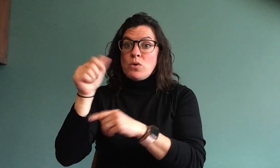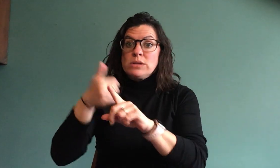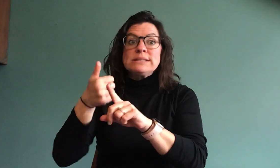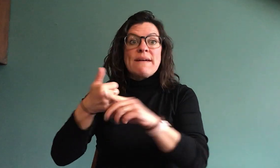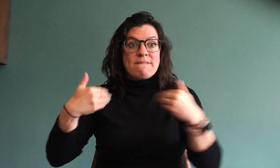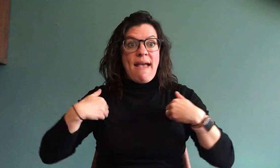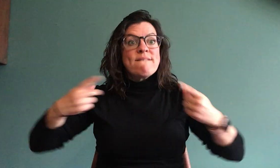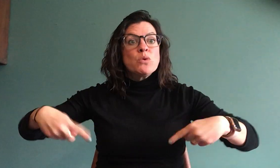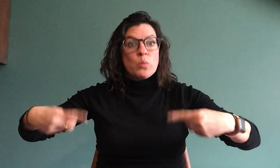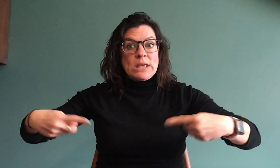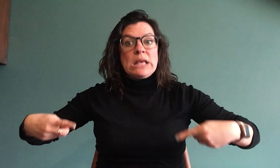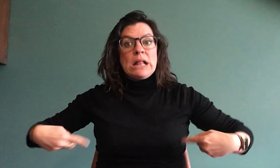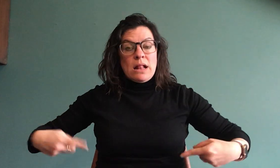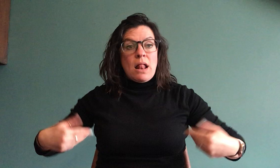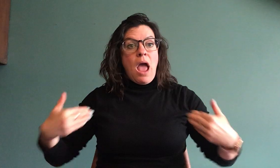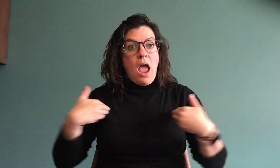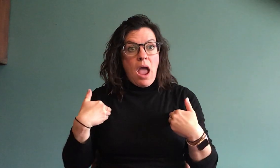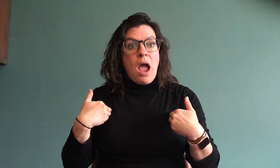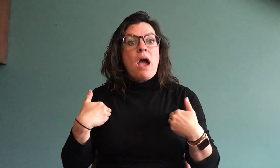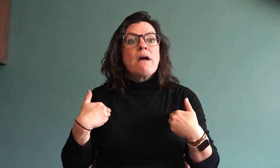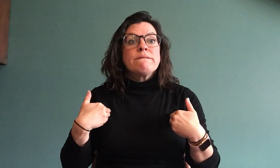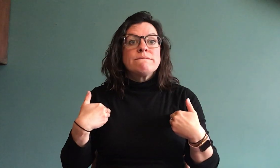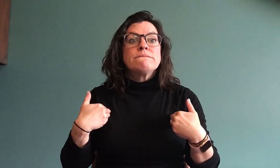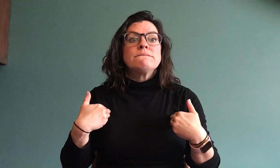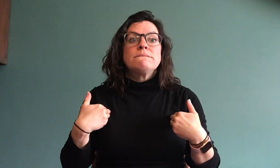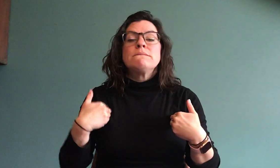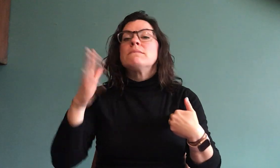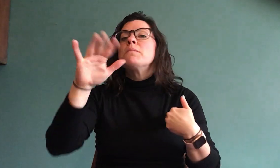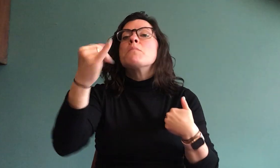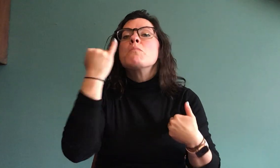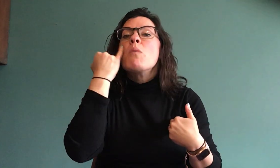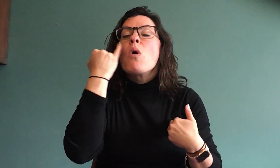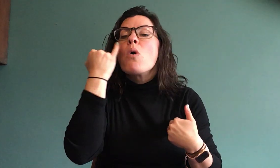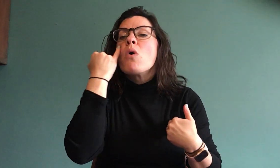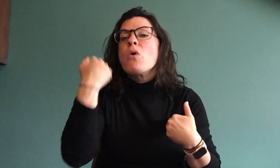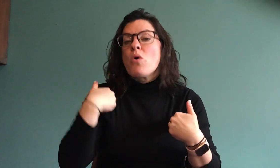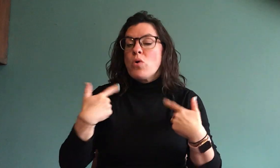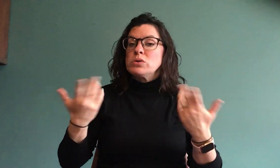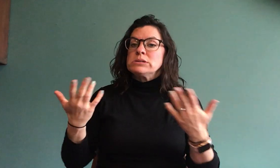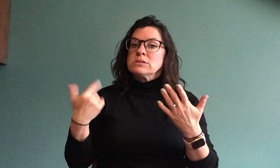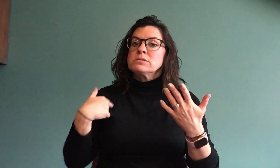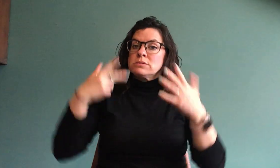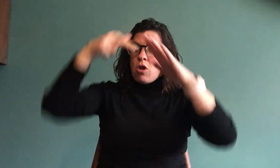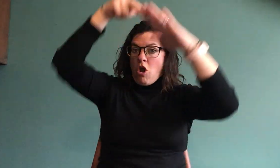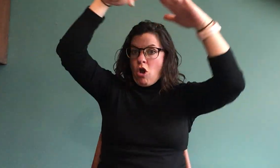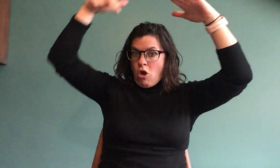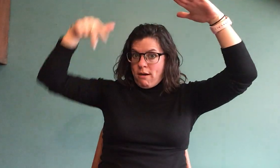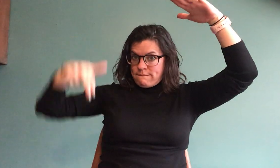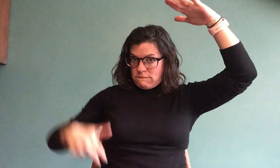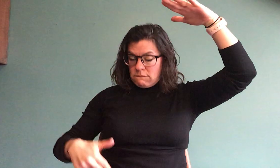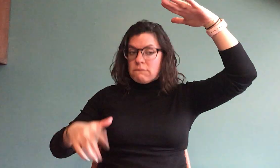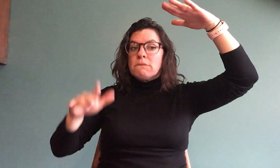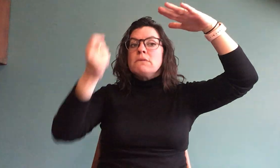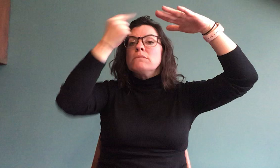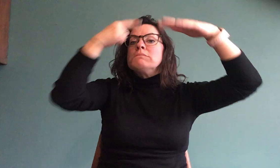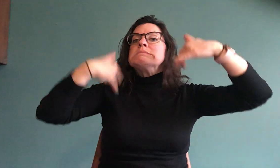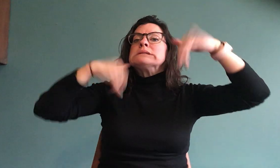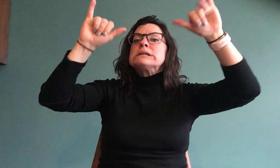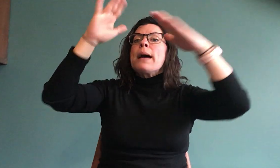paint, okay? He left a bucket of pink paint, Megan, and he didn't put the lid on it. And you're rolling